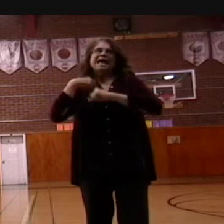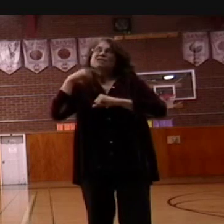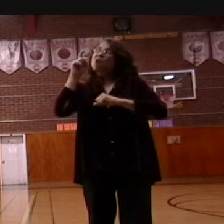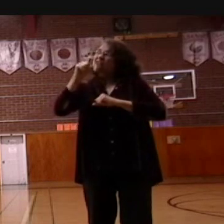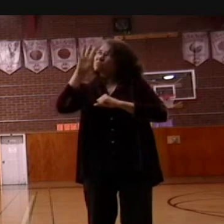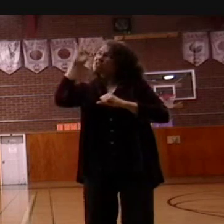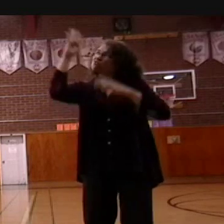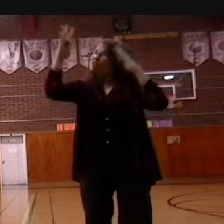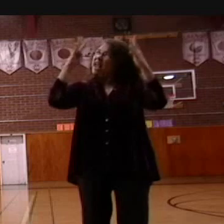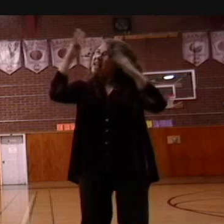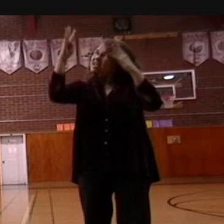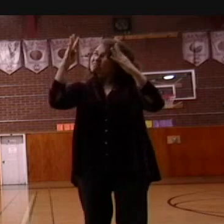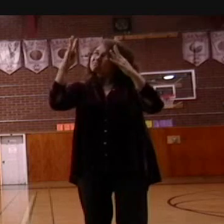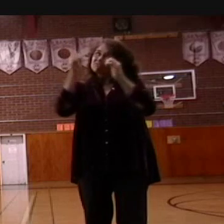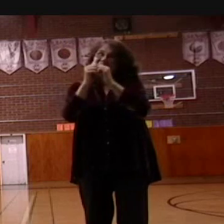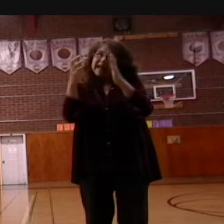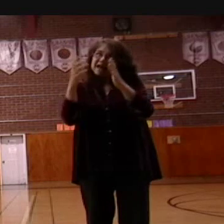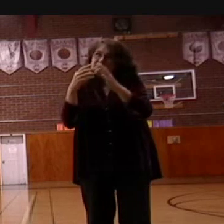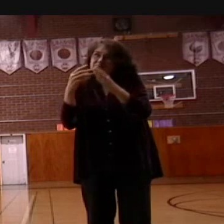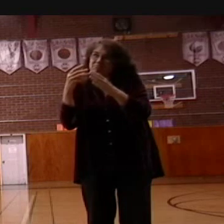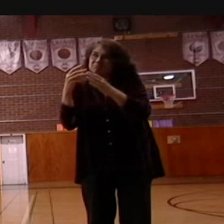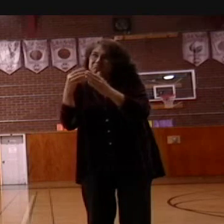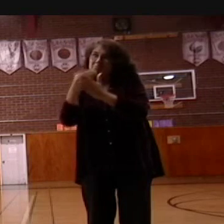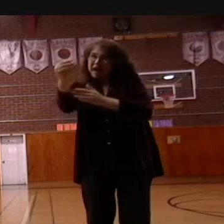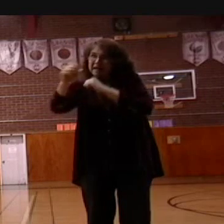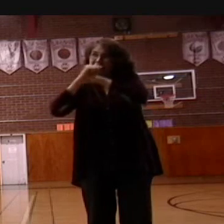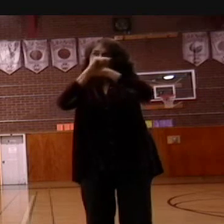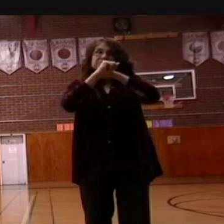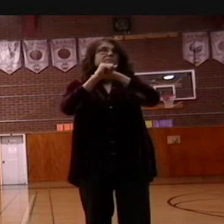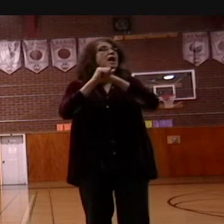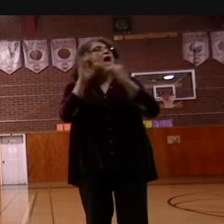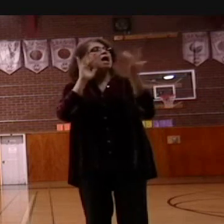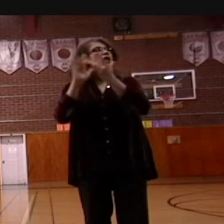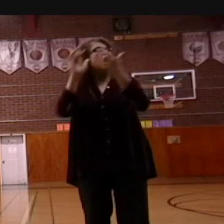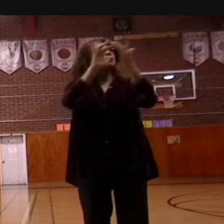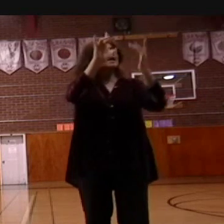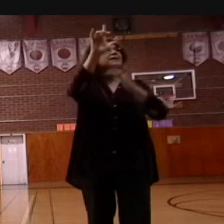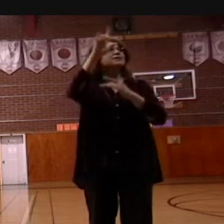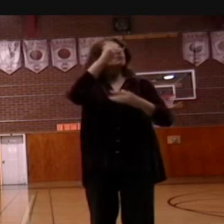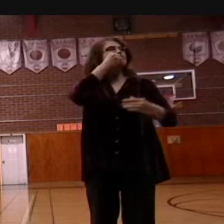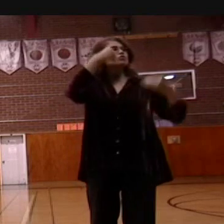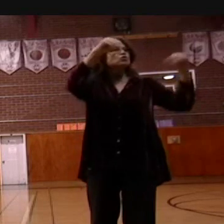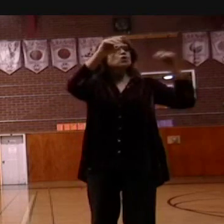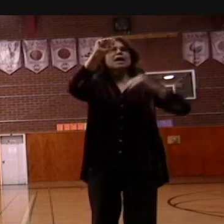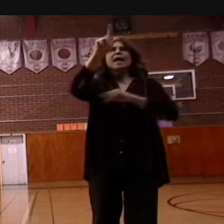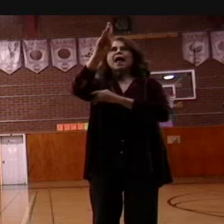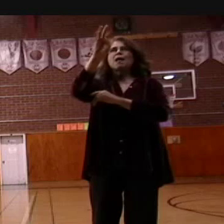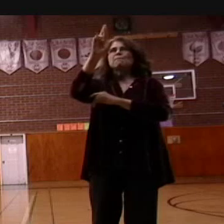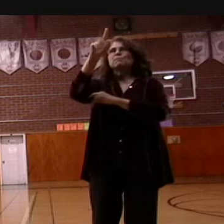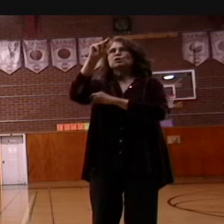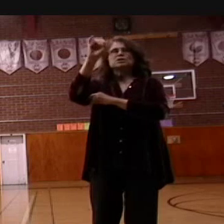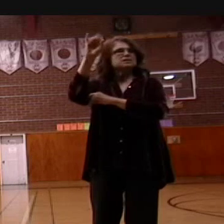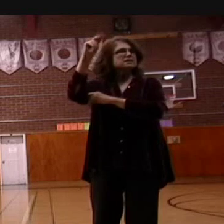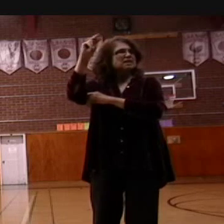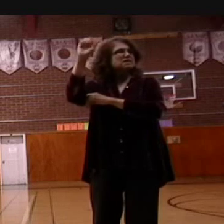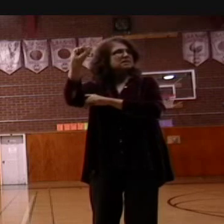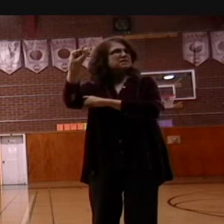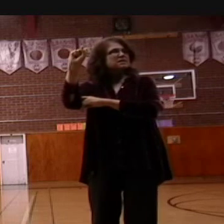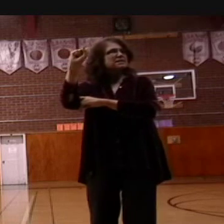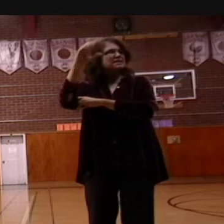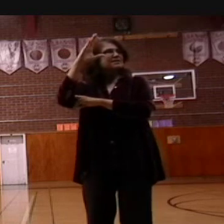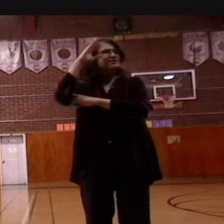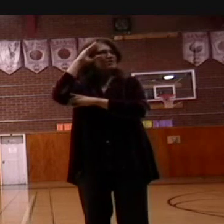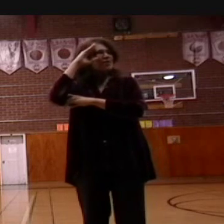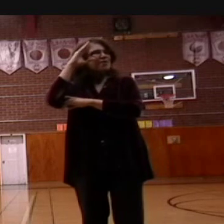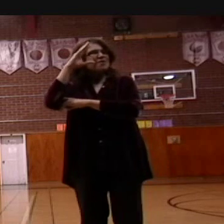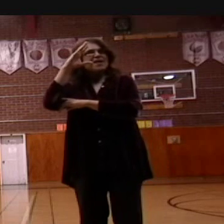creative. We contacted the local Albertsons and Walmarts and Tumagila and Marietta and we asked if we could sell outside their store on weekends.